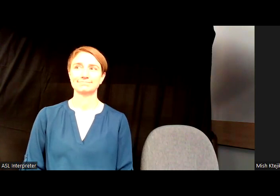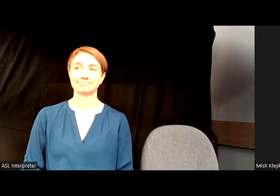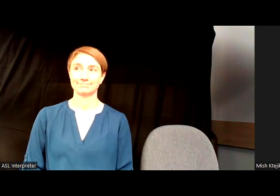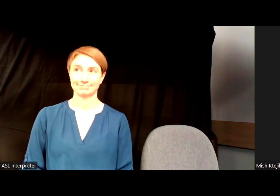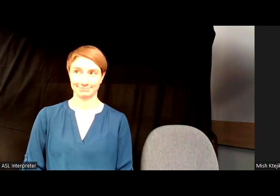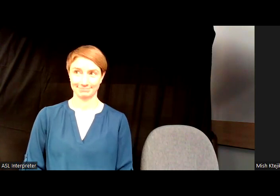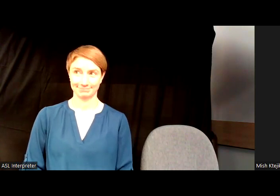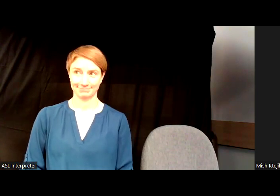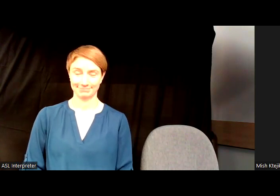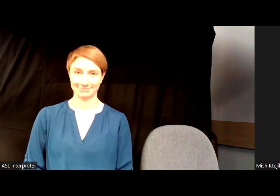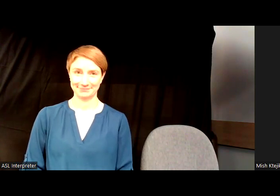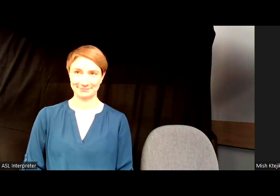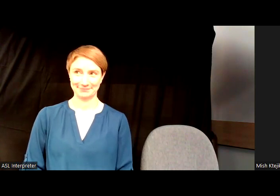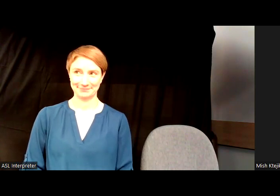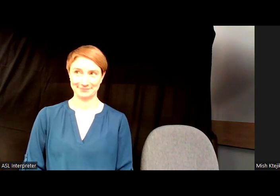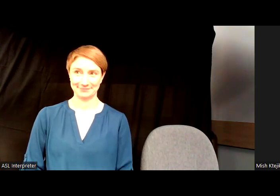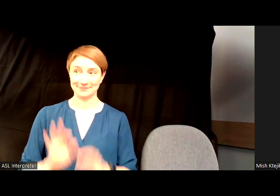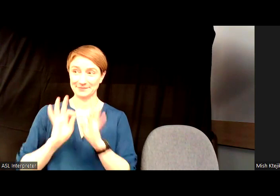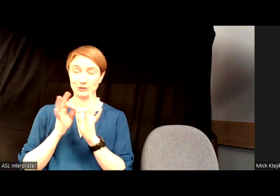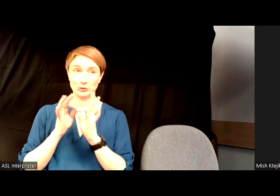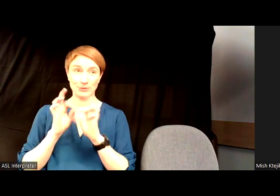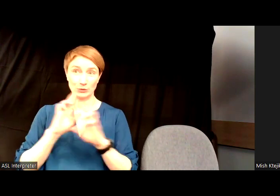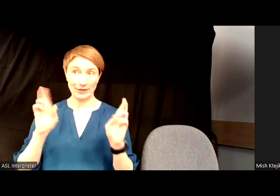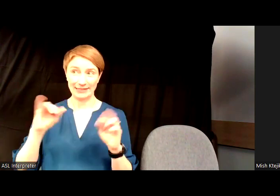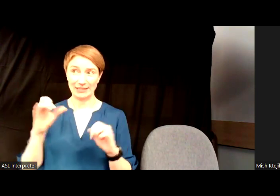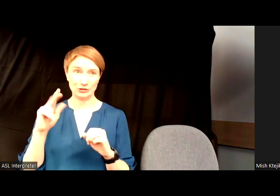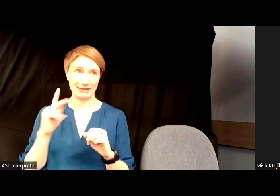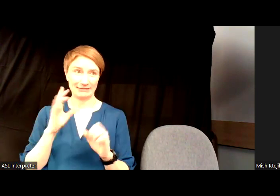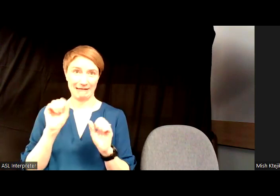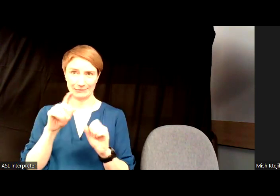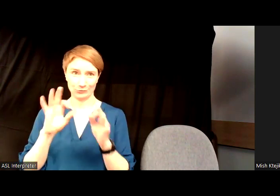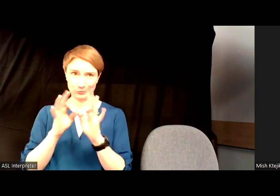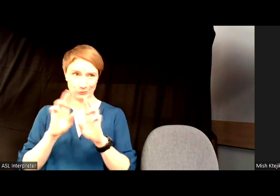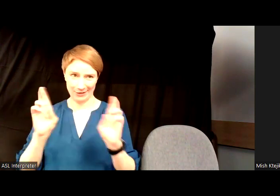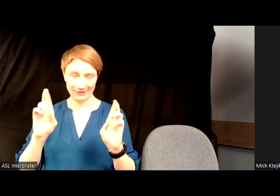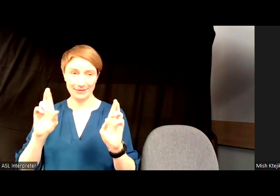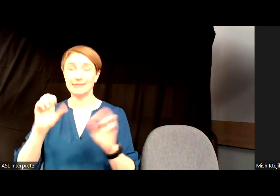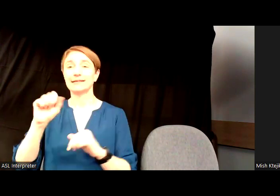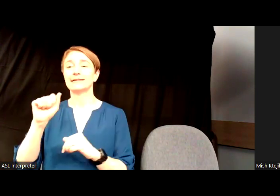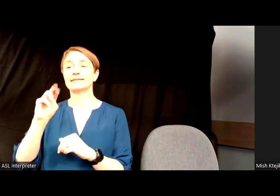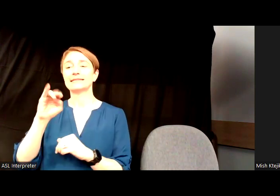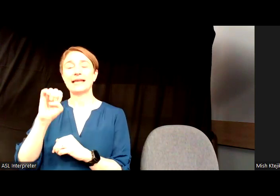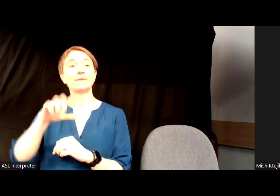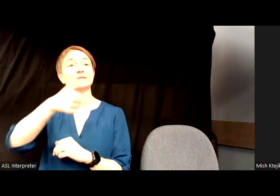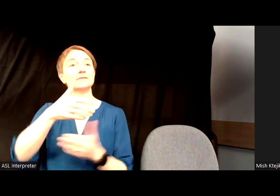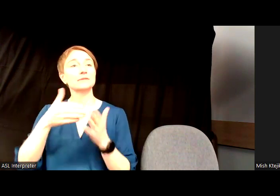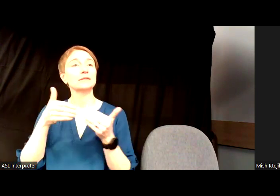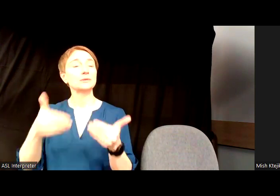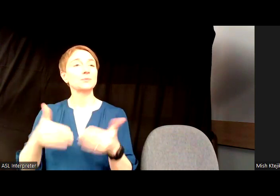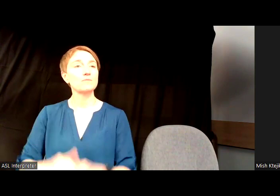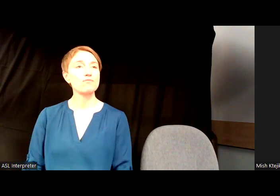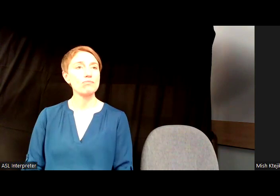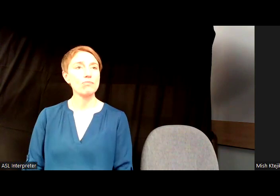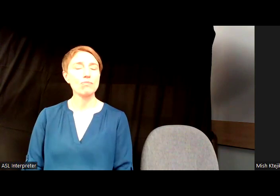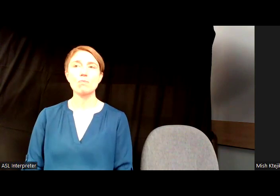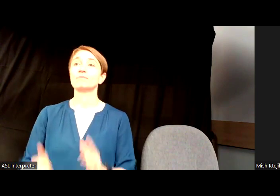Okay, is everybody ready? Interpreters ready? And interpreters are ready. Okay, Sammy, floor is yours. Continue.